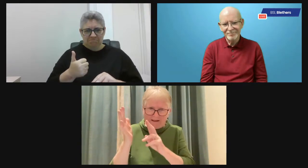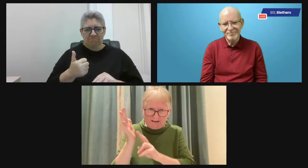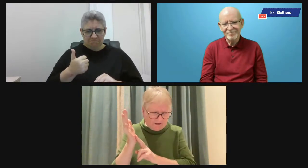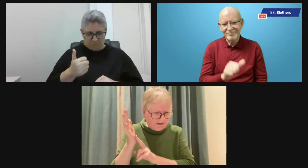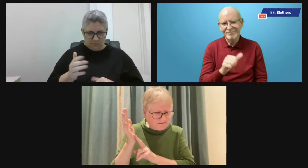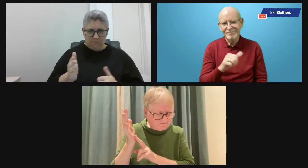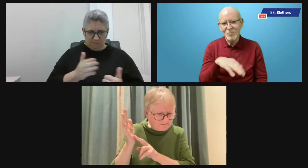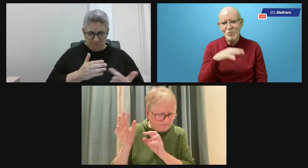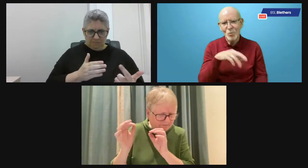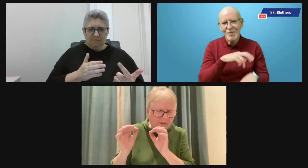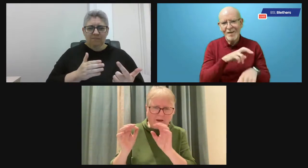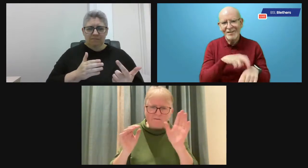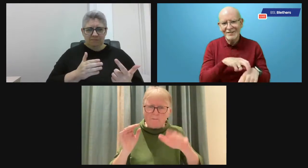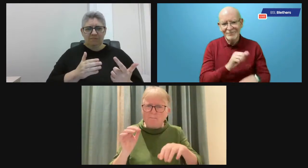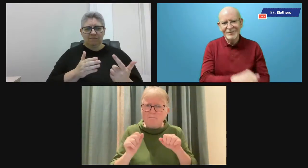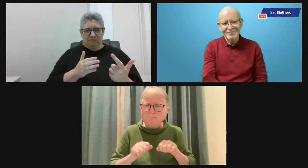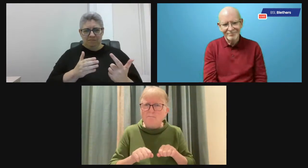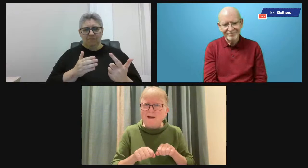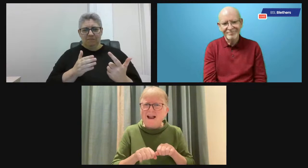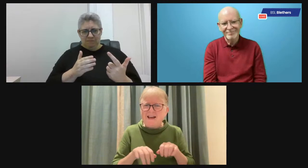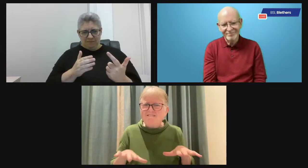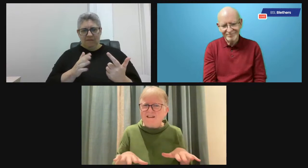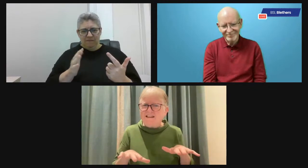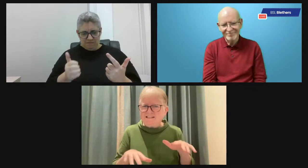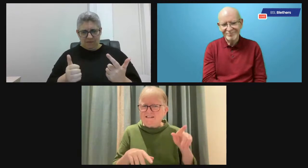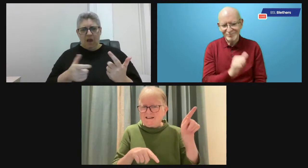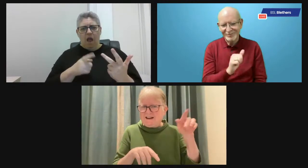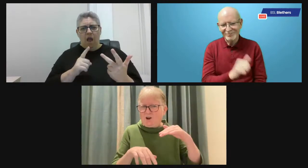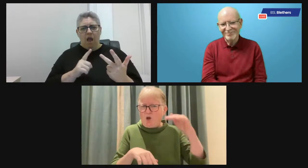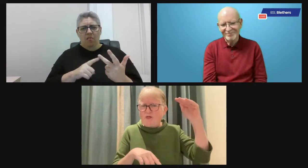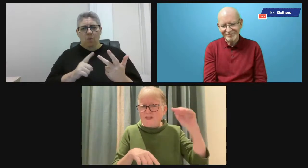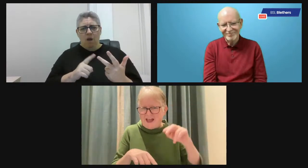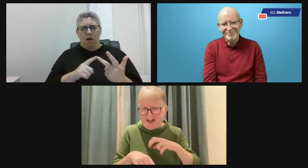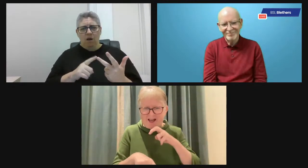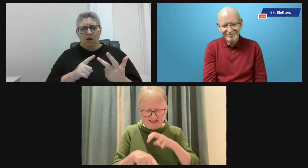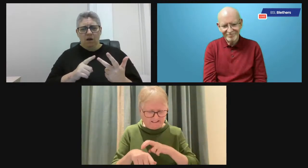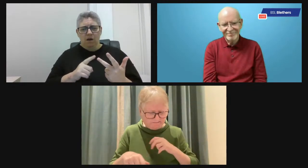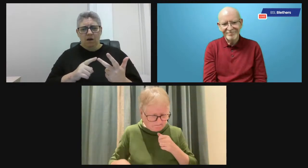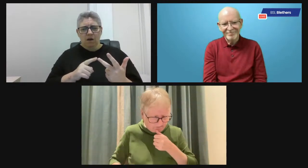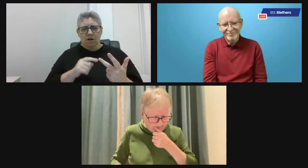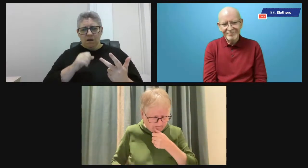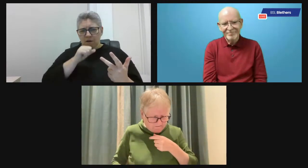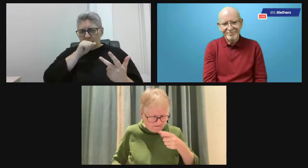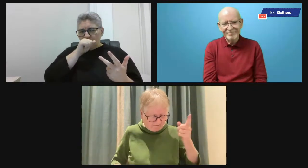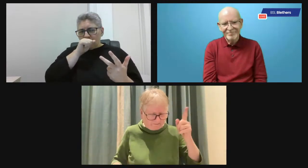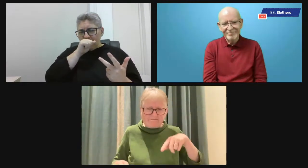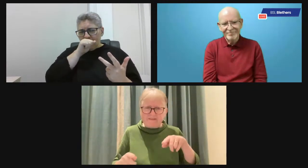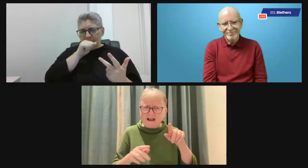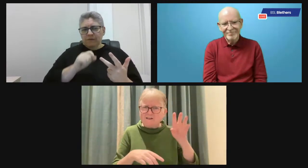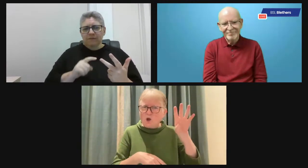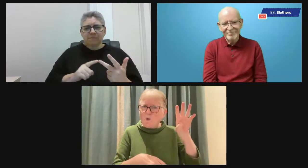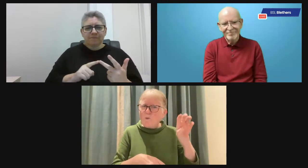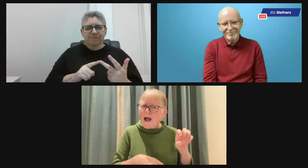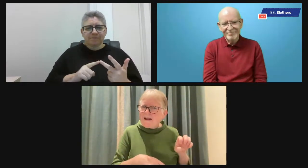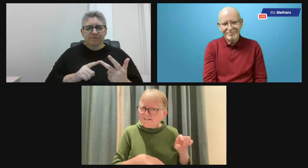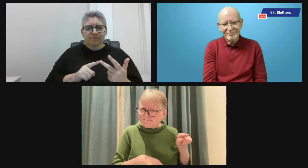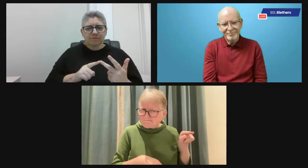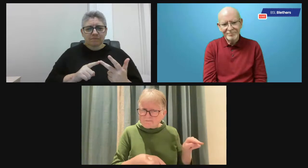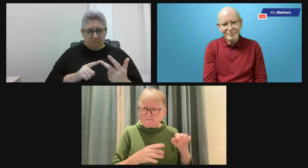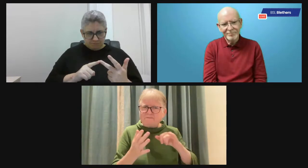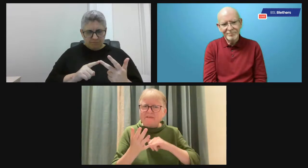Franklin. Yep. Over in Belfast. Yeah, looking after Northern Ireland. Anybody